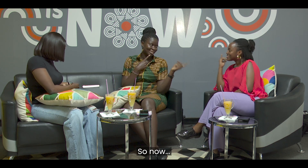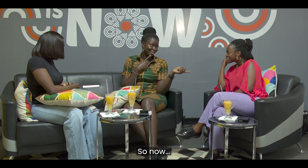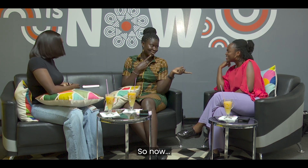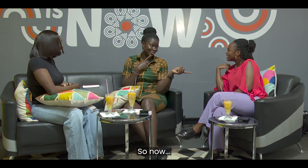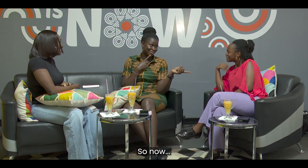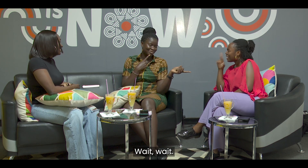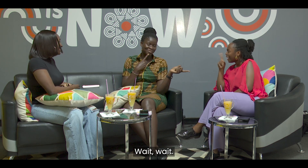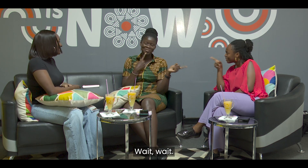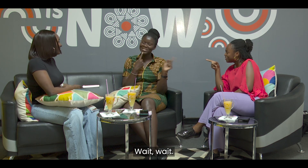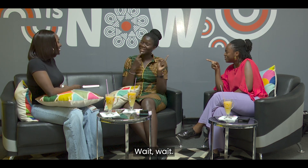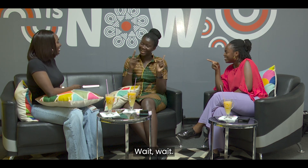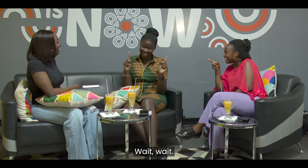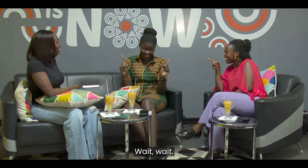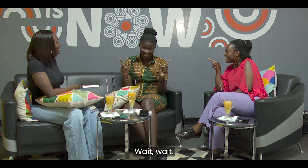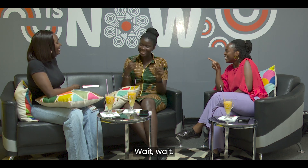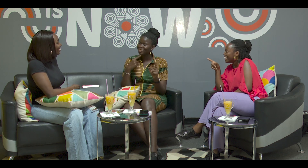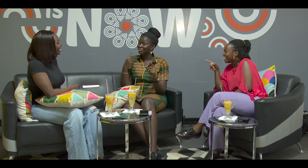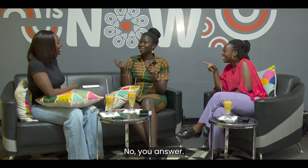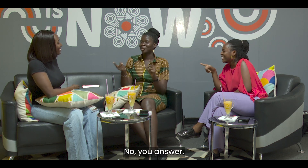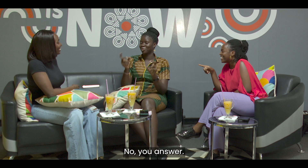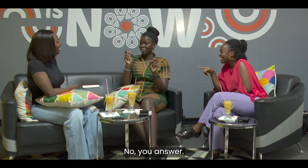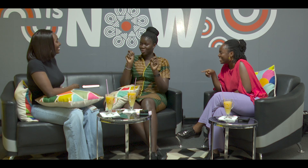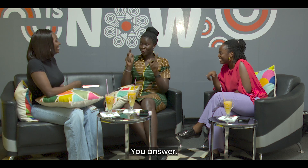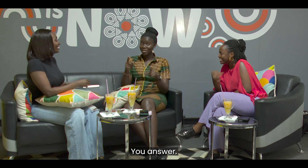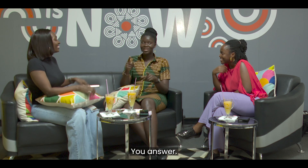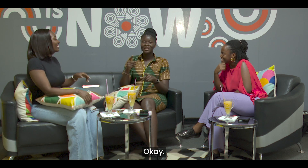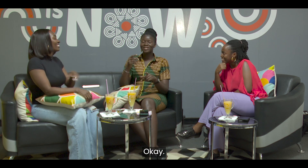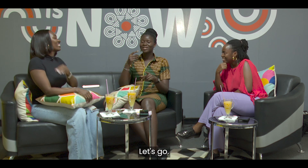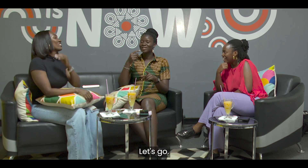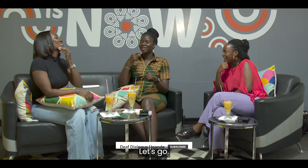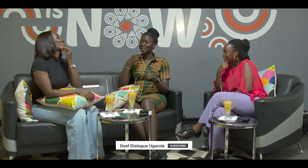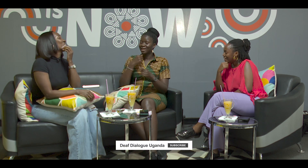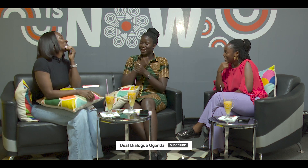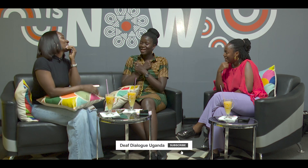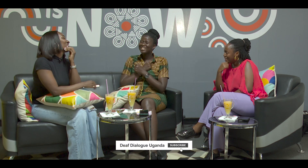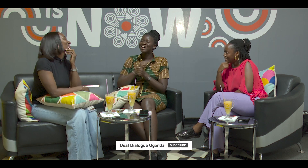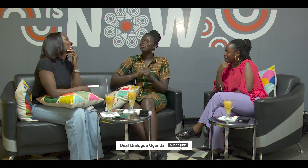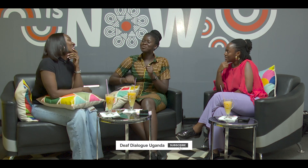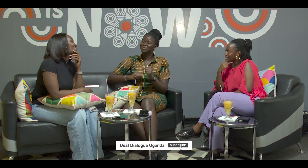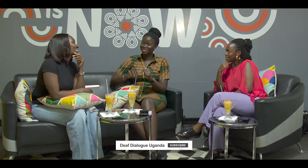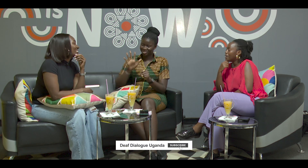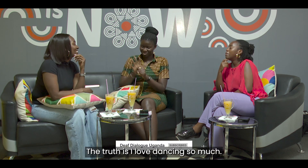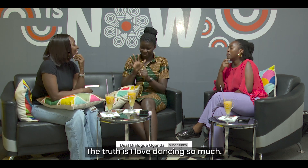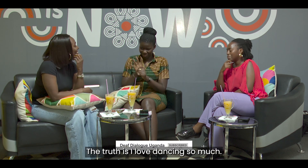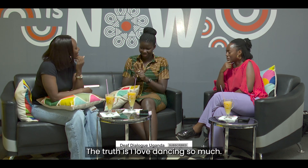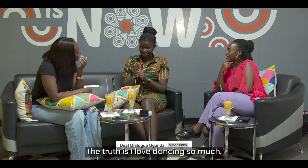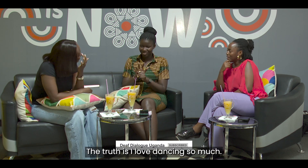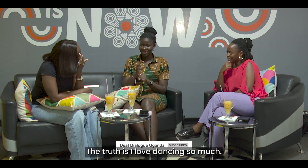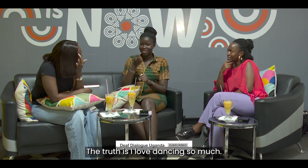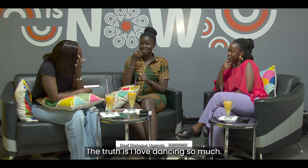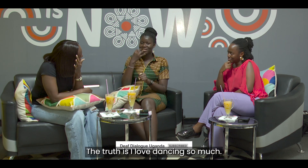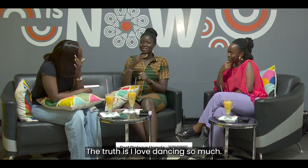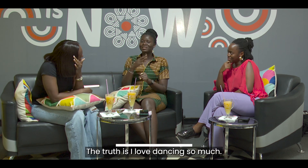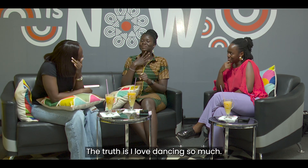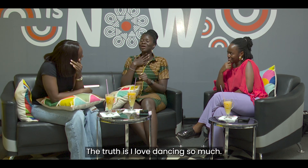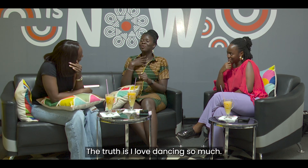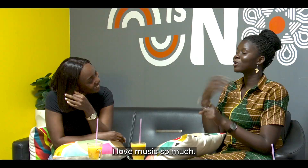now, Derek. Wait. No, you answer. Okay, let's go. The truth is, I love dancing so much. I love music